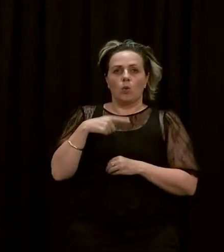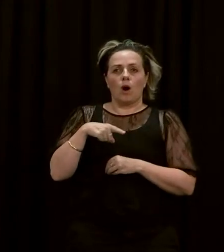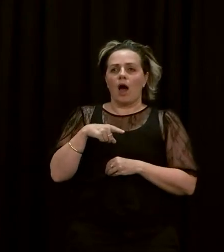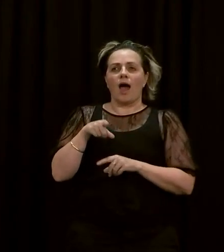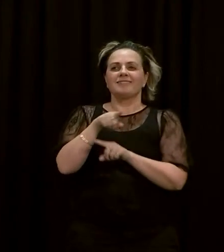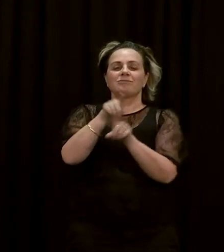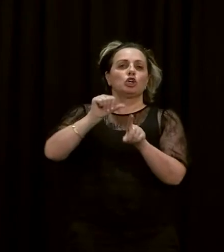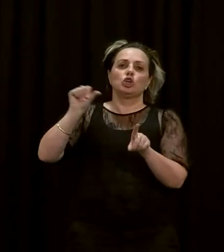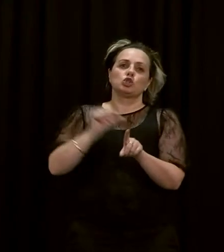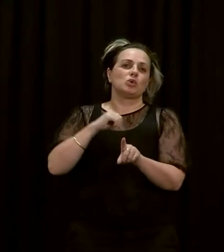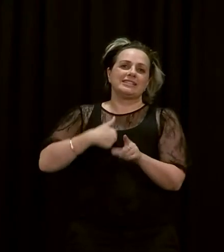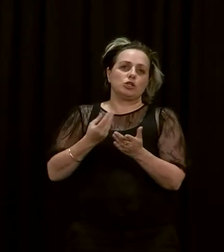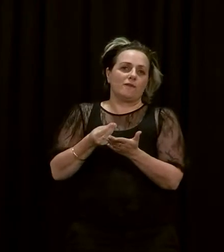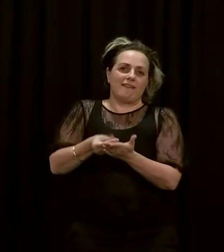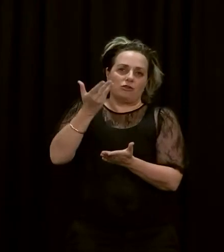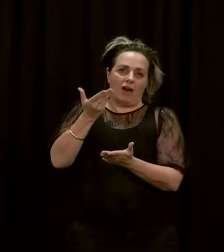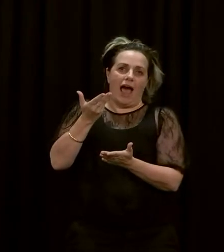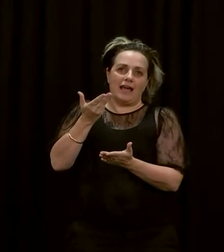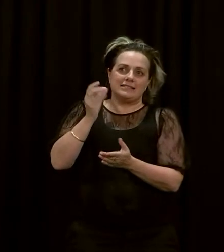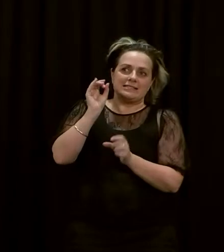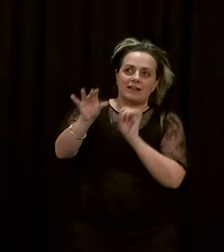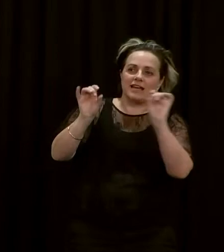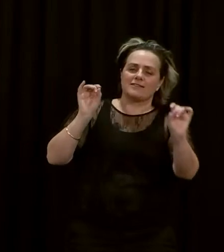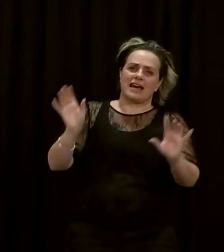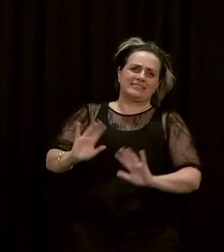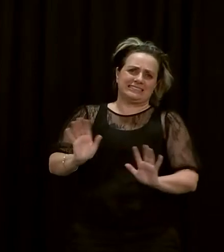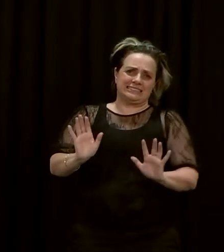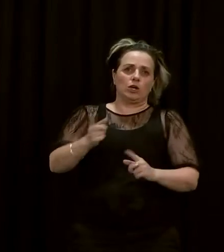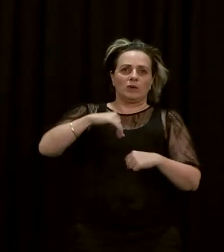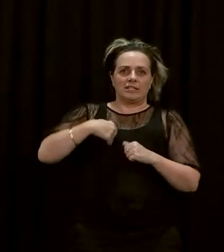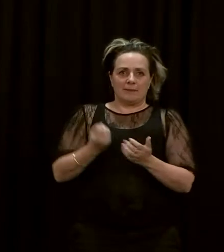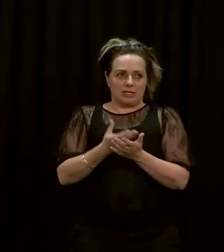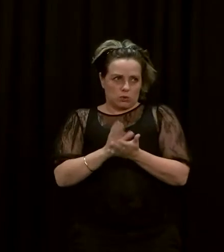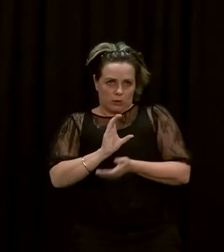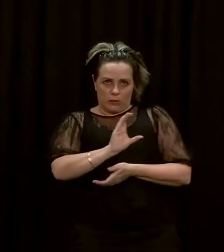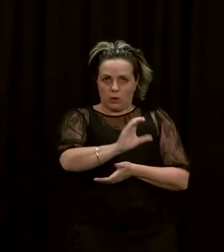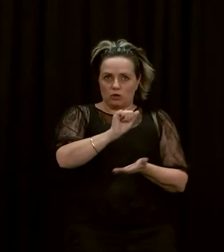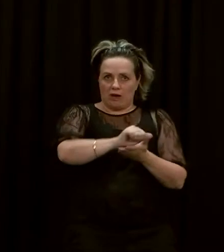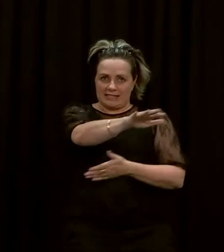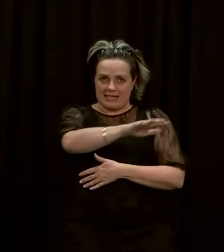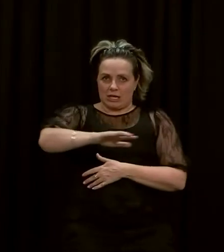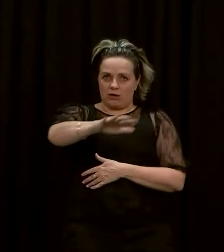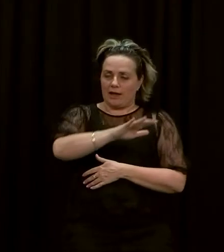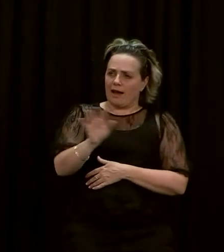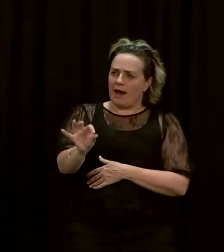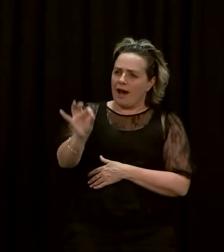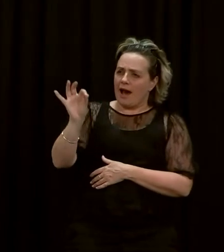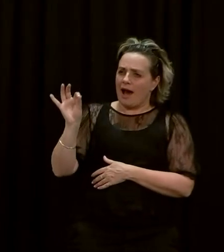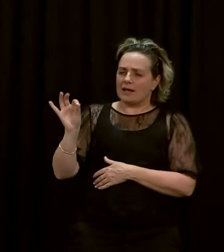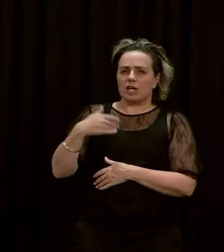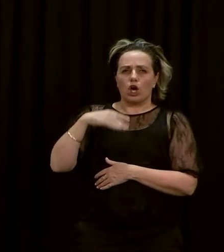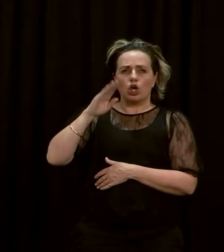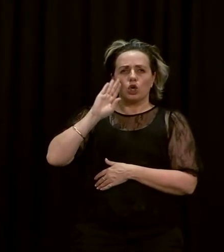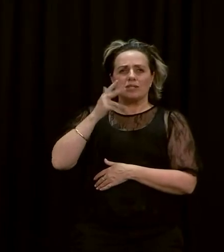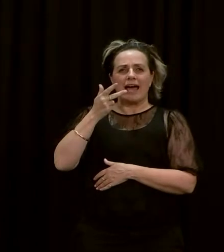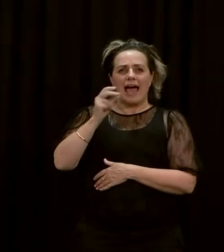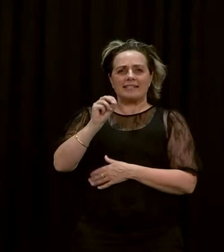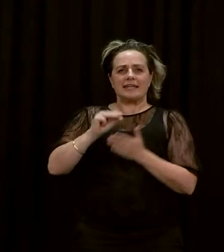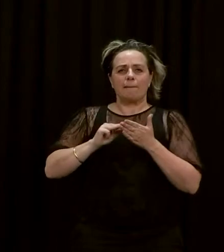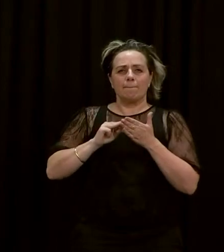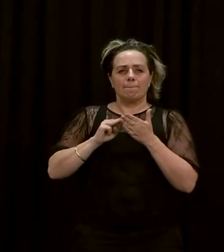fundraise to get this vaccination campaign going. We just need to make sure that the resource is in the right place. But when you look at how much, because I think it's about 80 million now, isn't it, across the